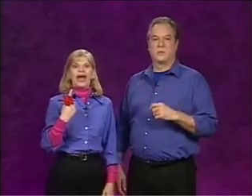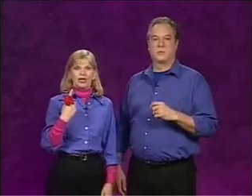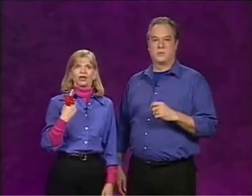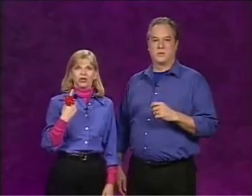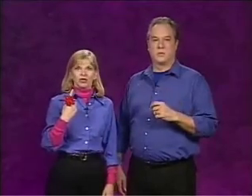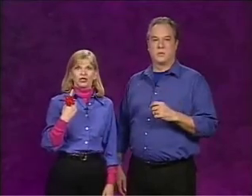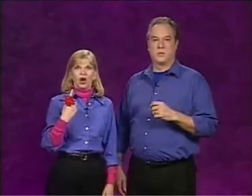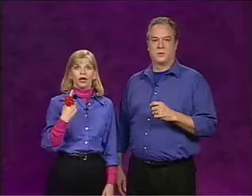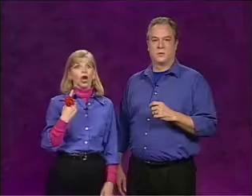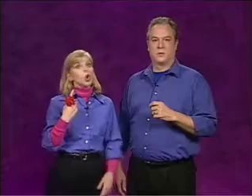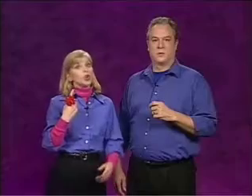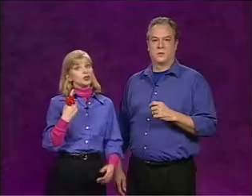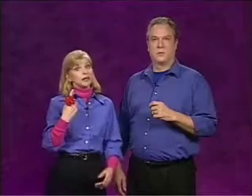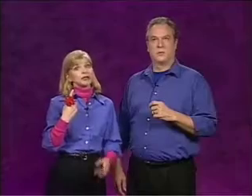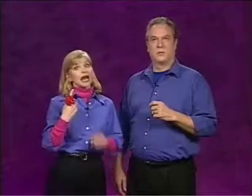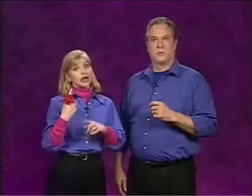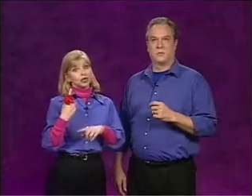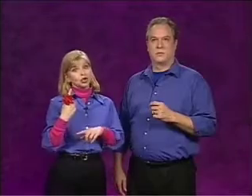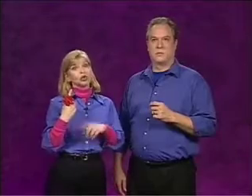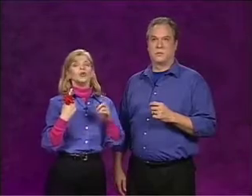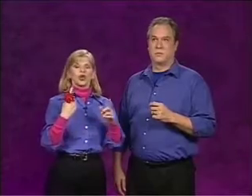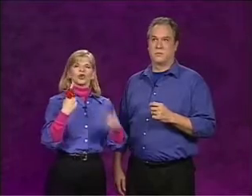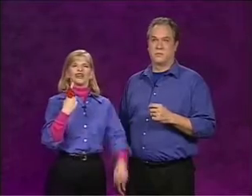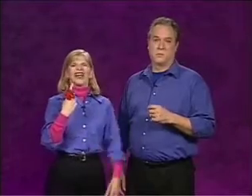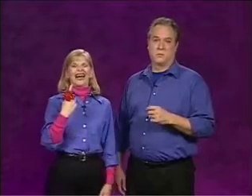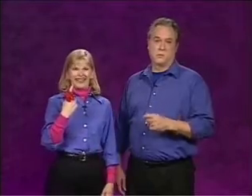and 21, which means either 2 or 3 o'clock.